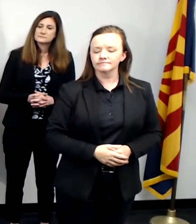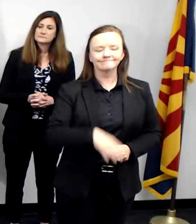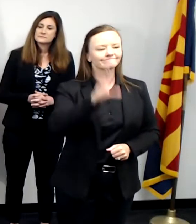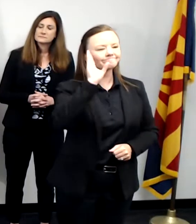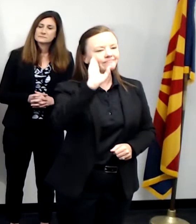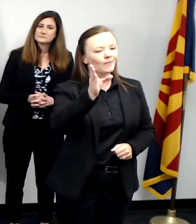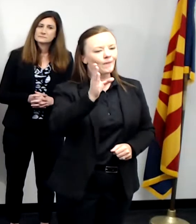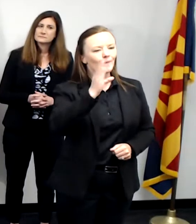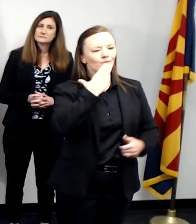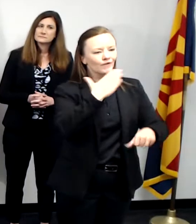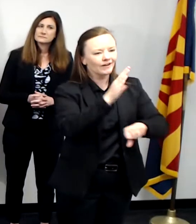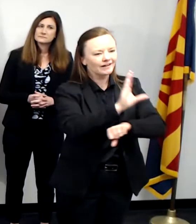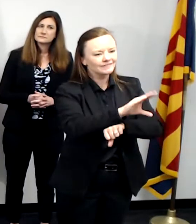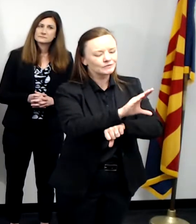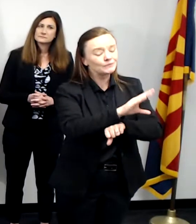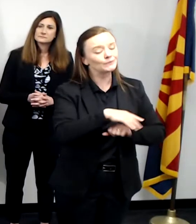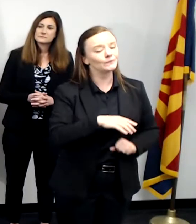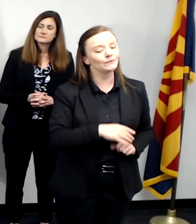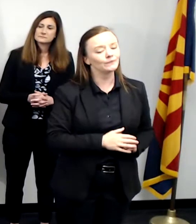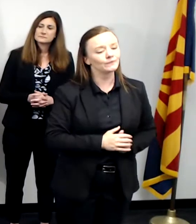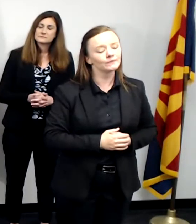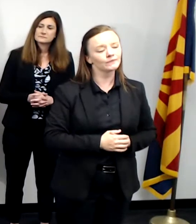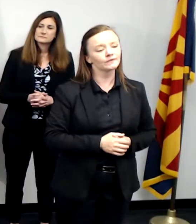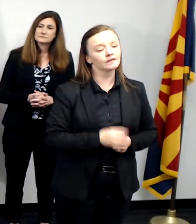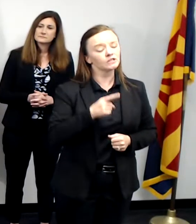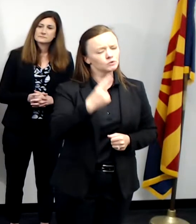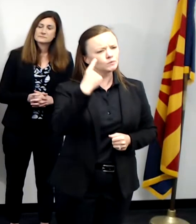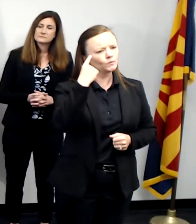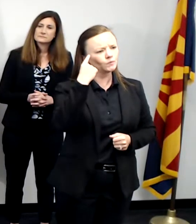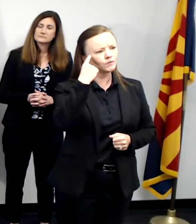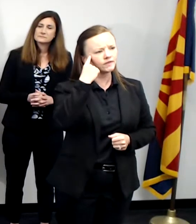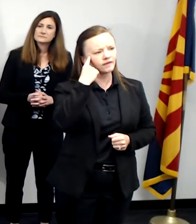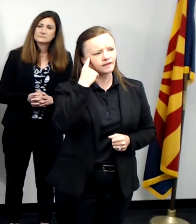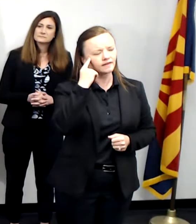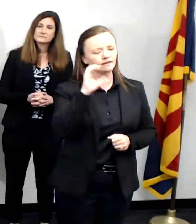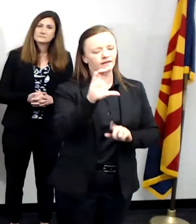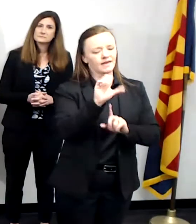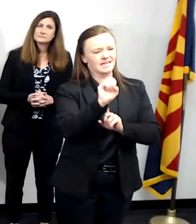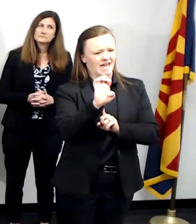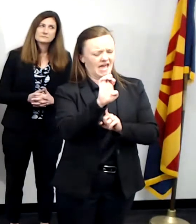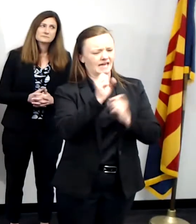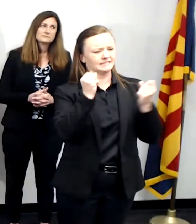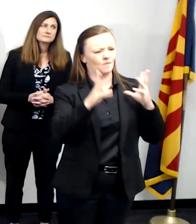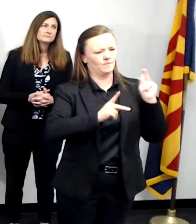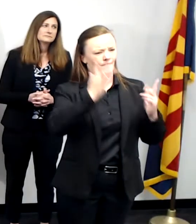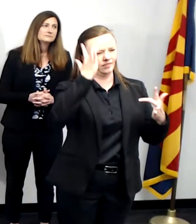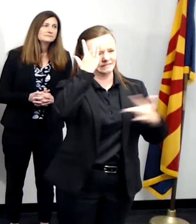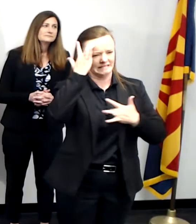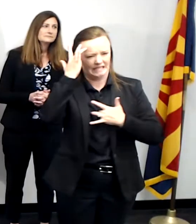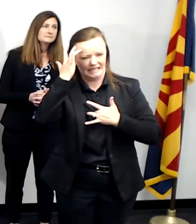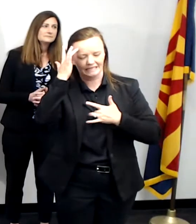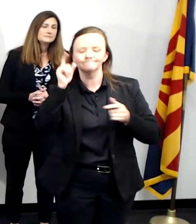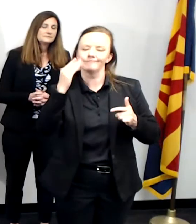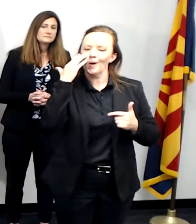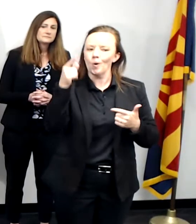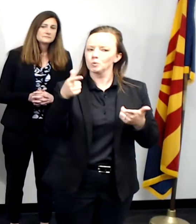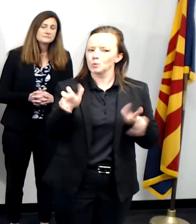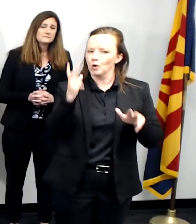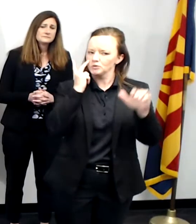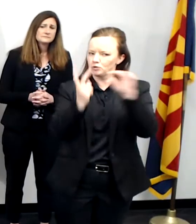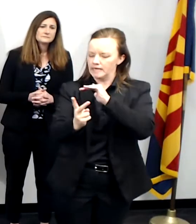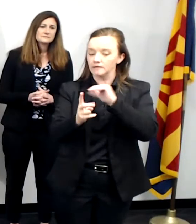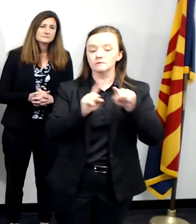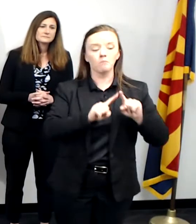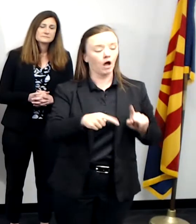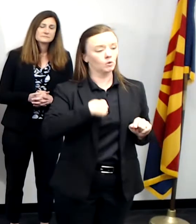good afternoon. Do you think the case rates, I know you didn't want to project or predict anything, but do you think case rates will